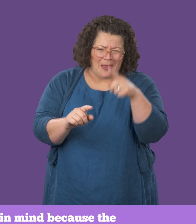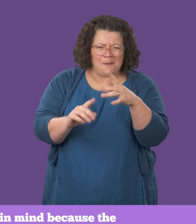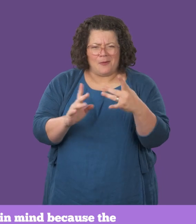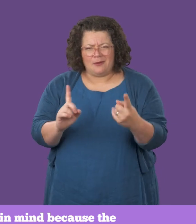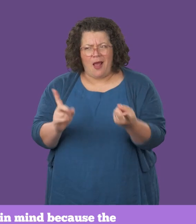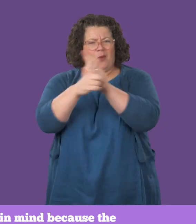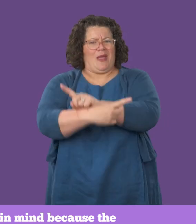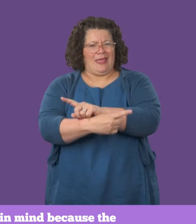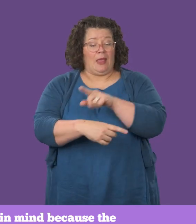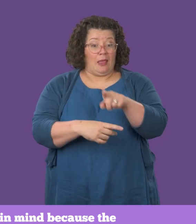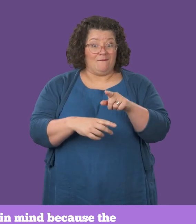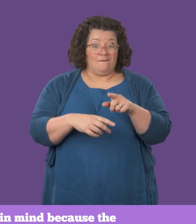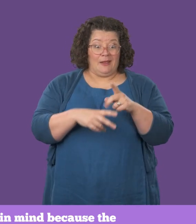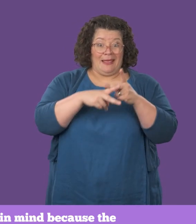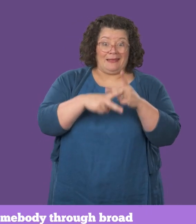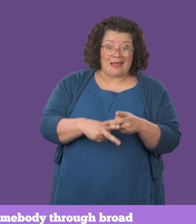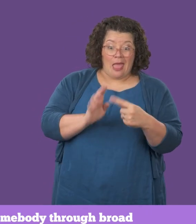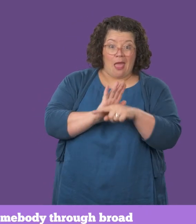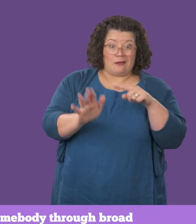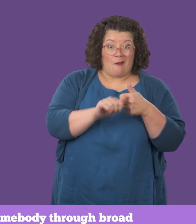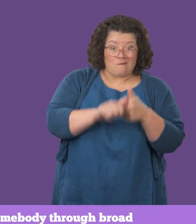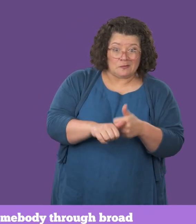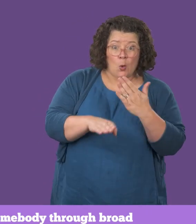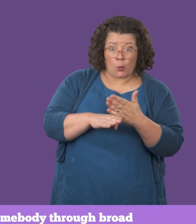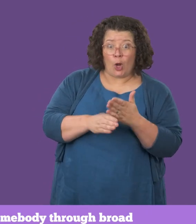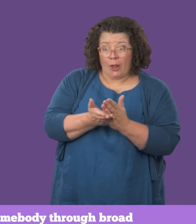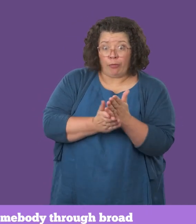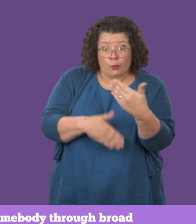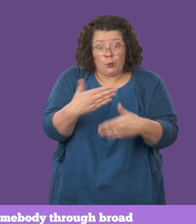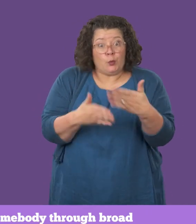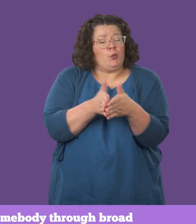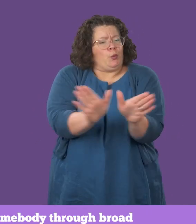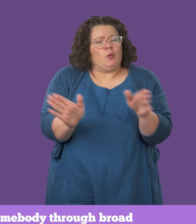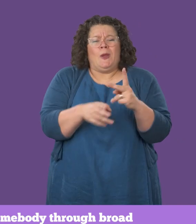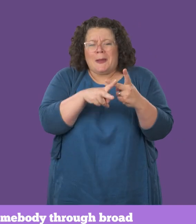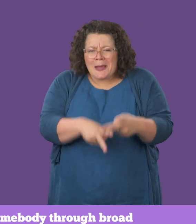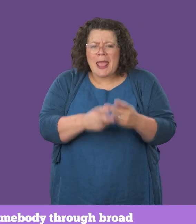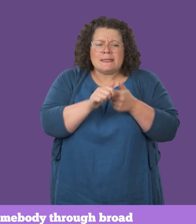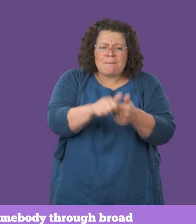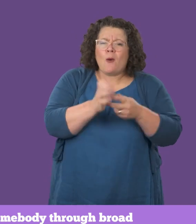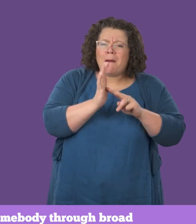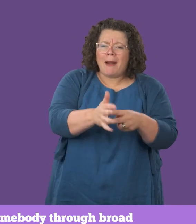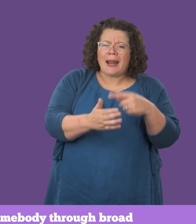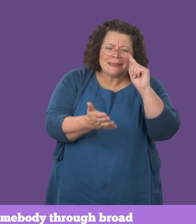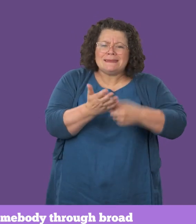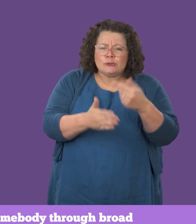you're a Care Act advocate working and supporting somebody through broad care and support planning decisions, and they